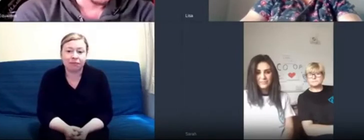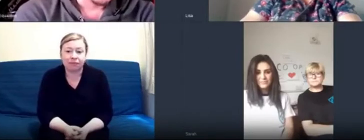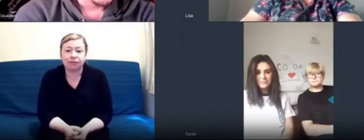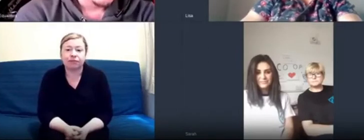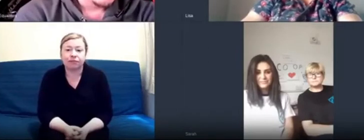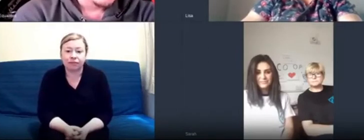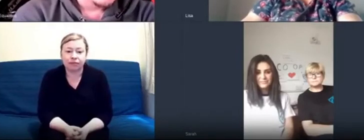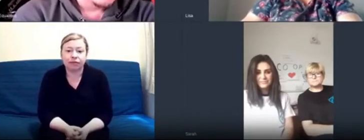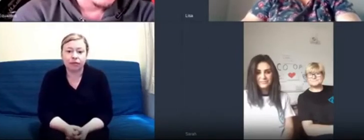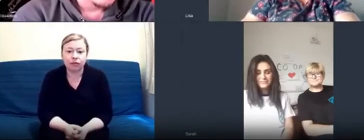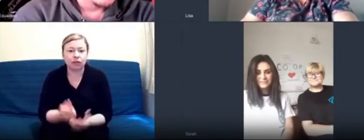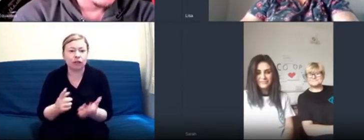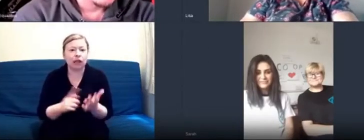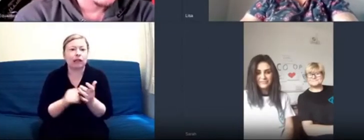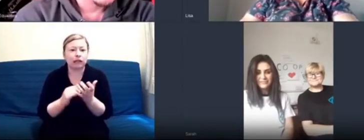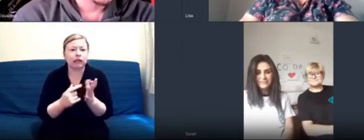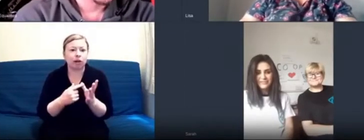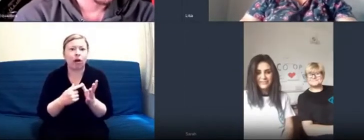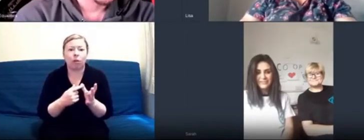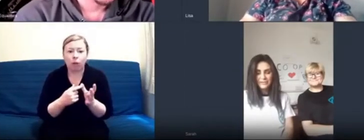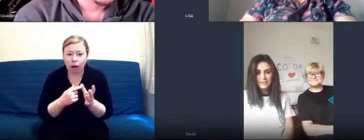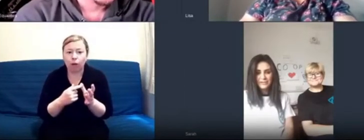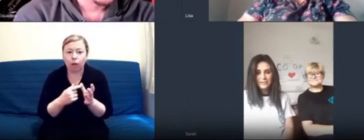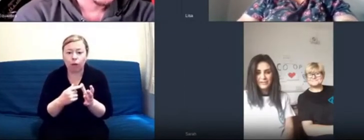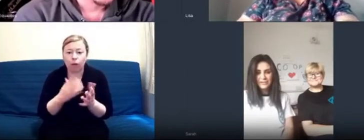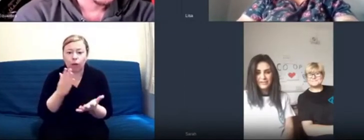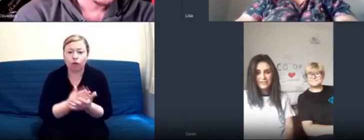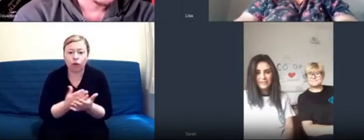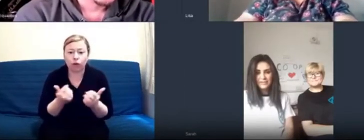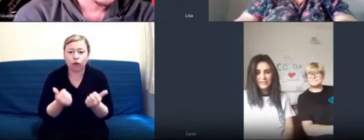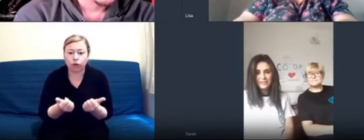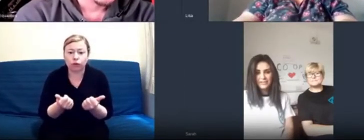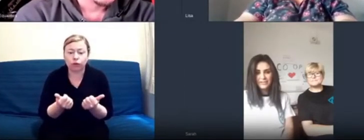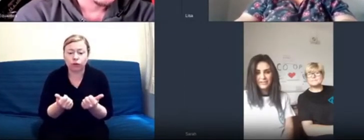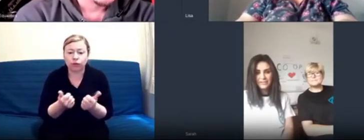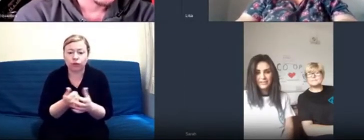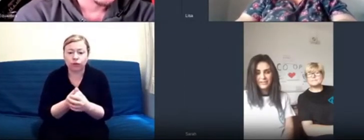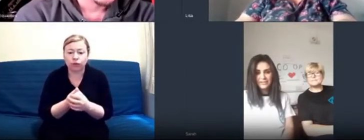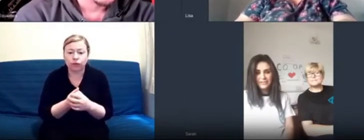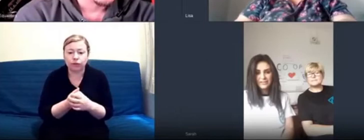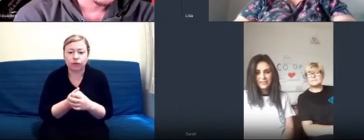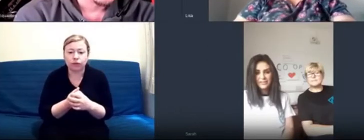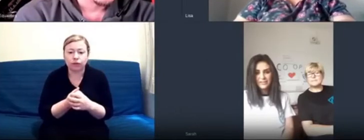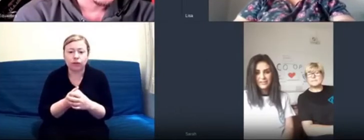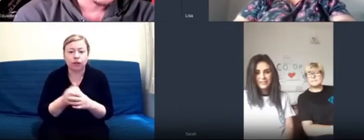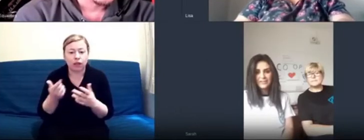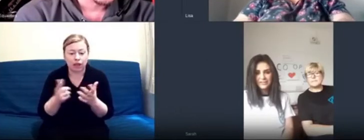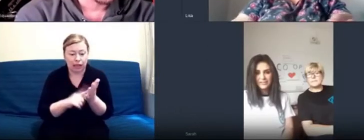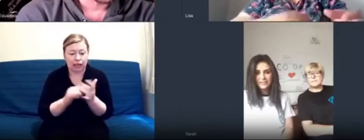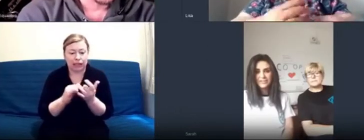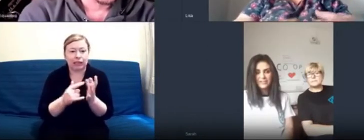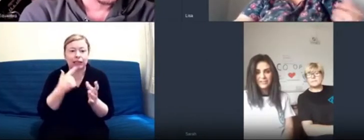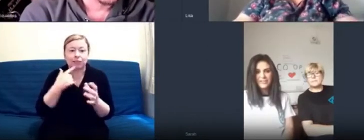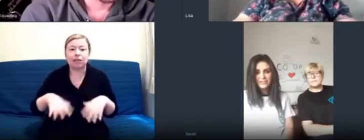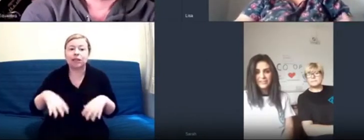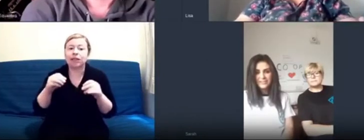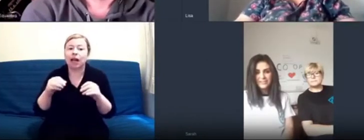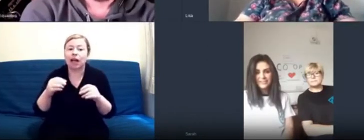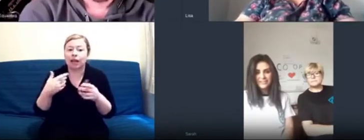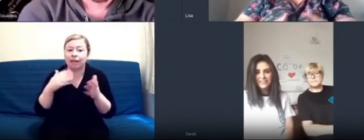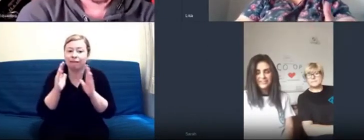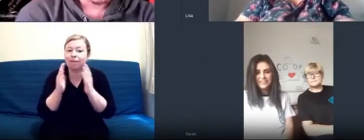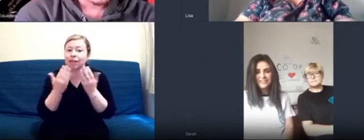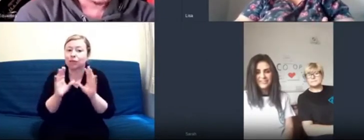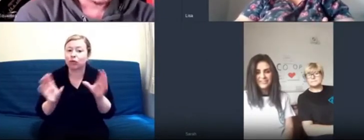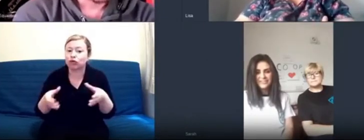Wow. That's really good, because I would just like to say, I started a group on Facebook because I saw posts getting